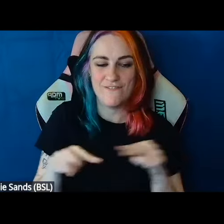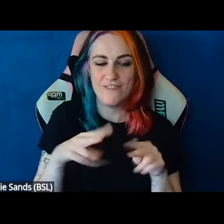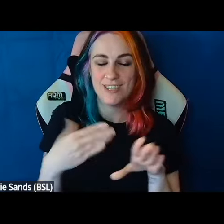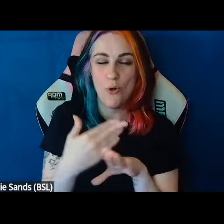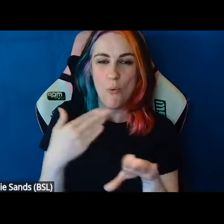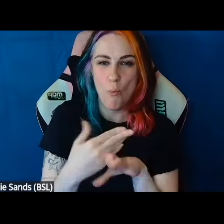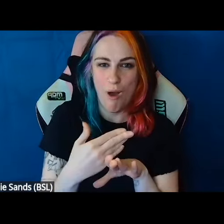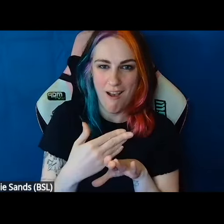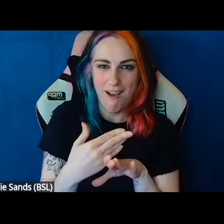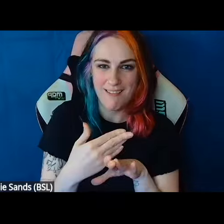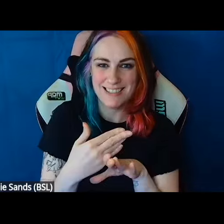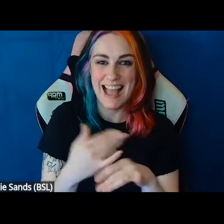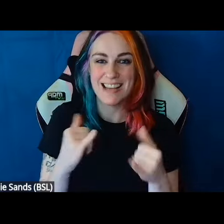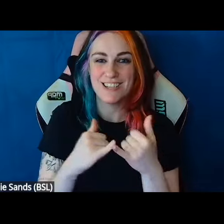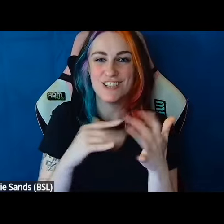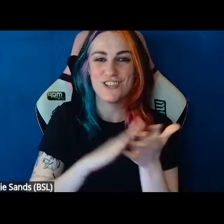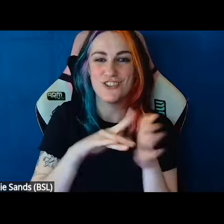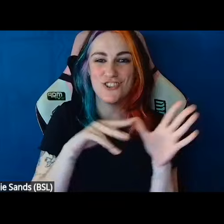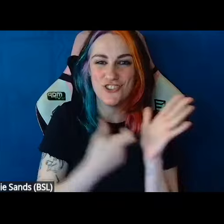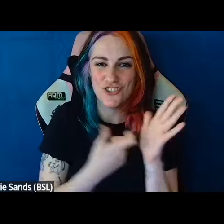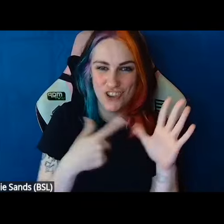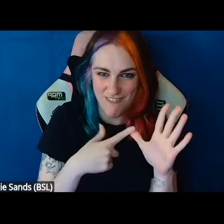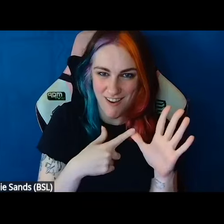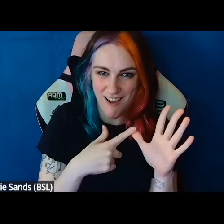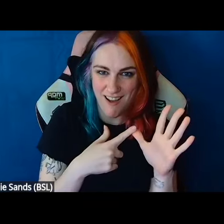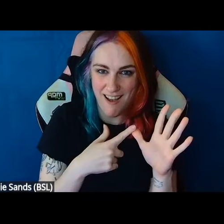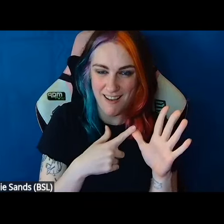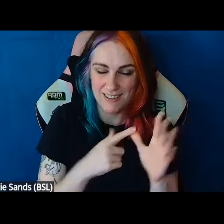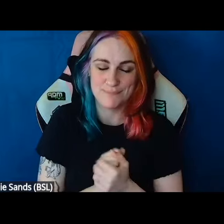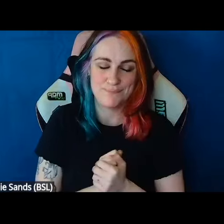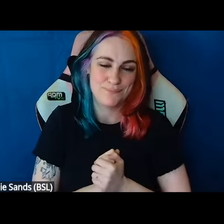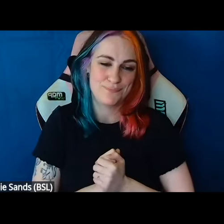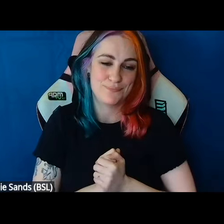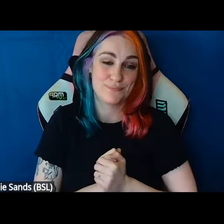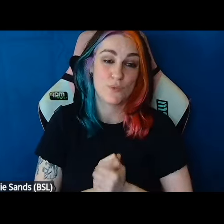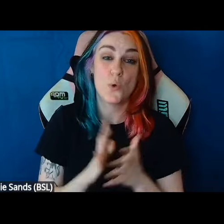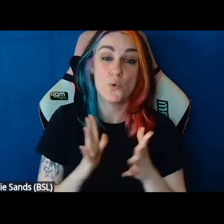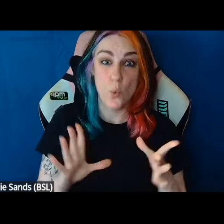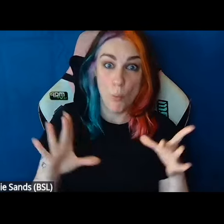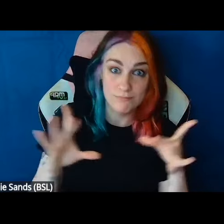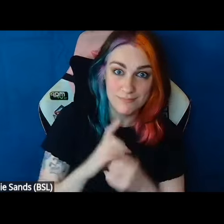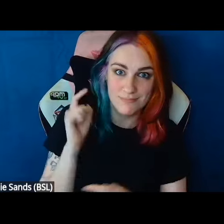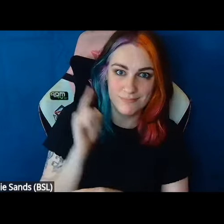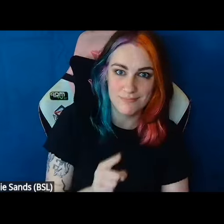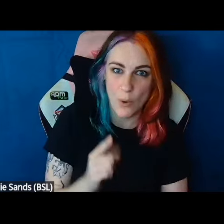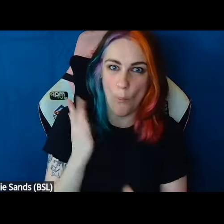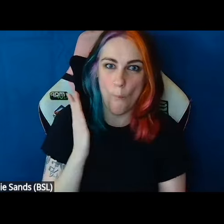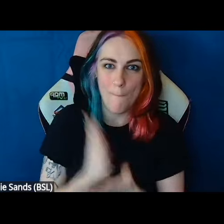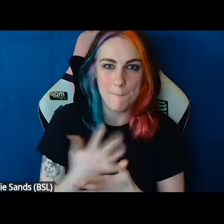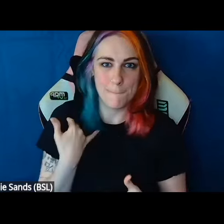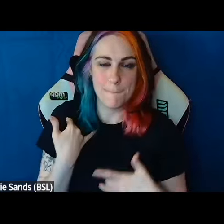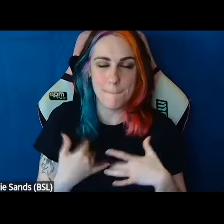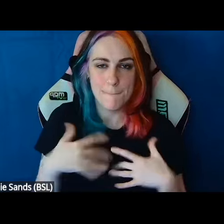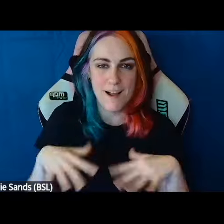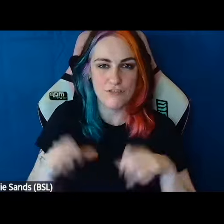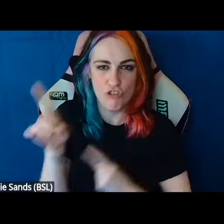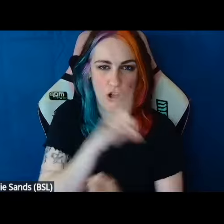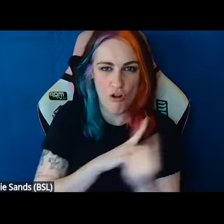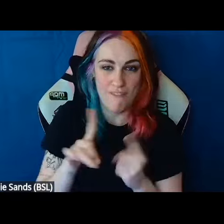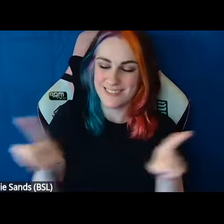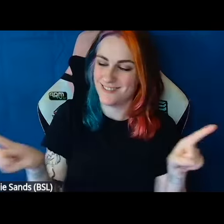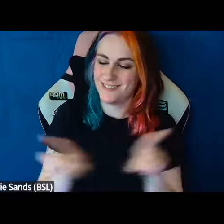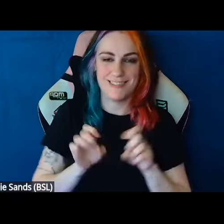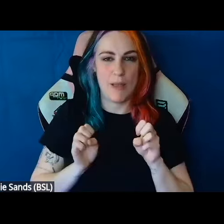and Shara. Now, with that, we are ready to kick this conference off the exact same way we always